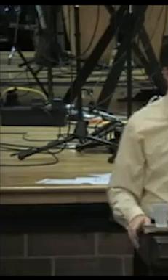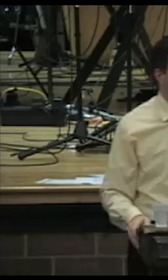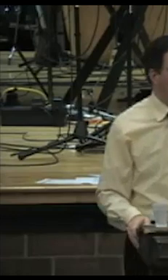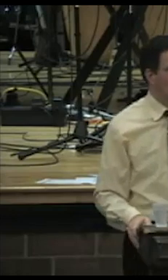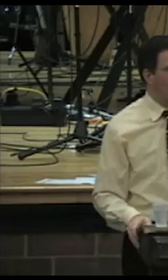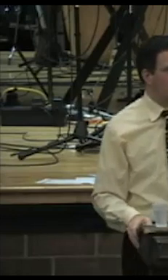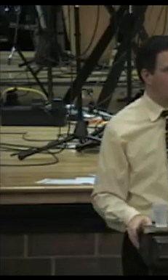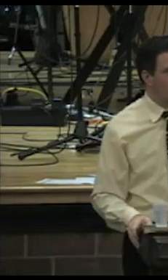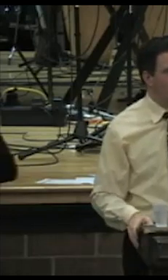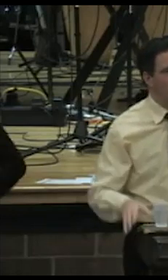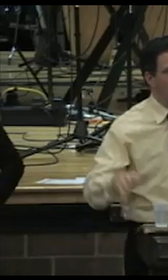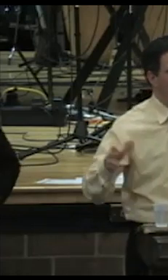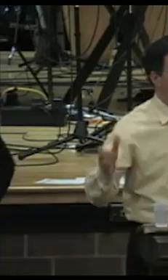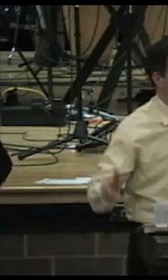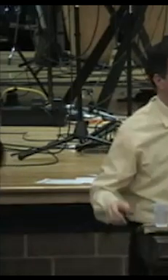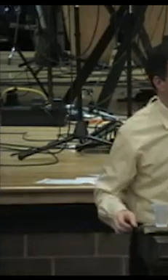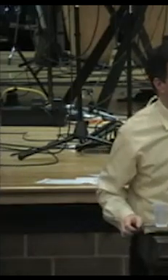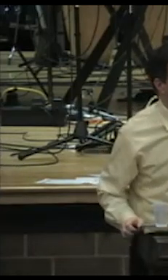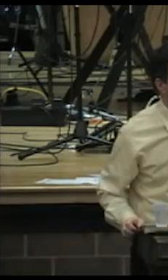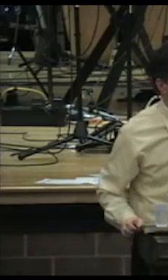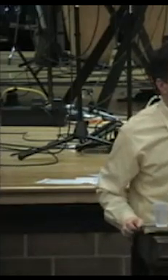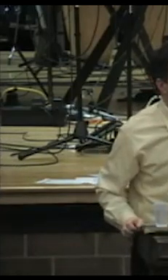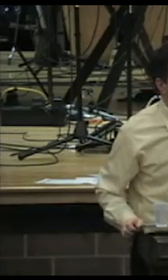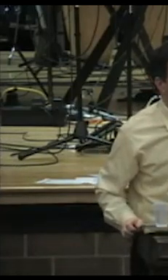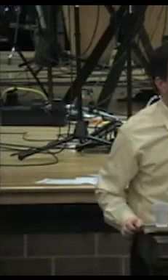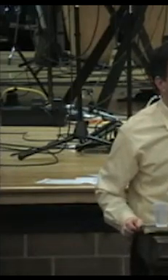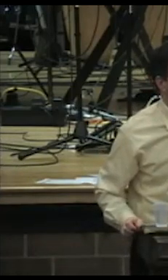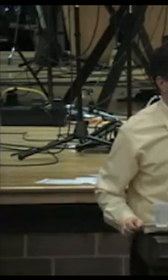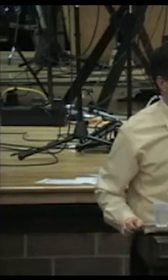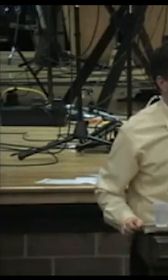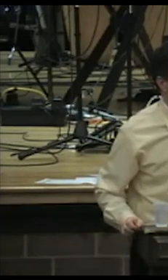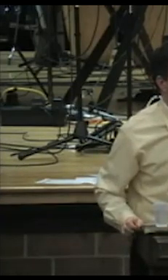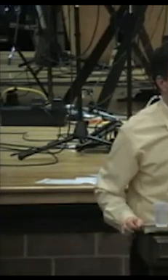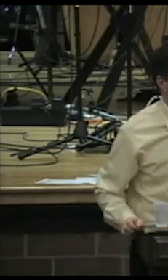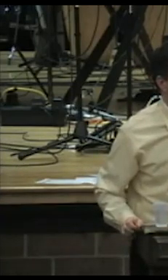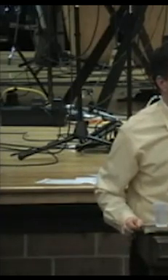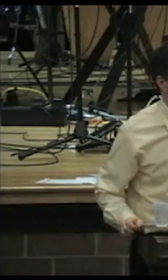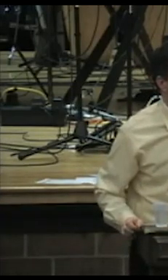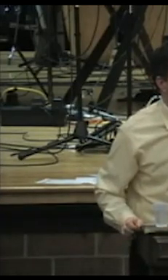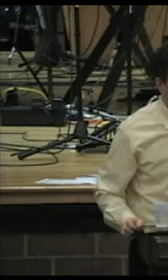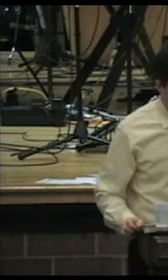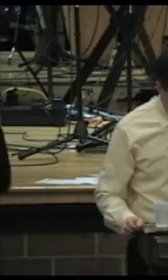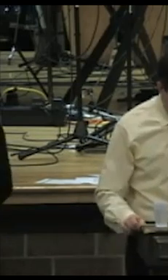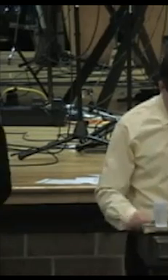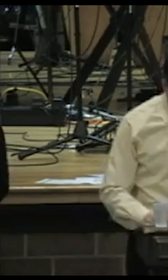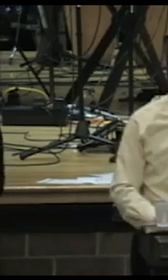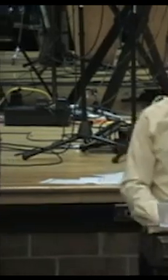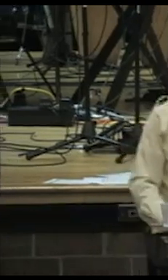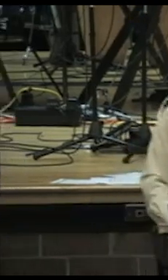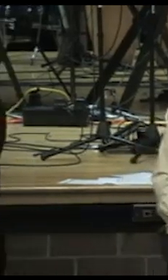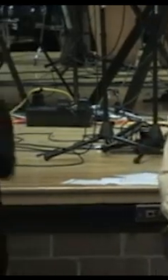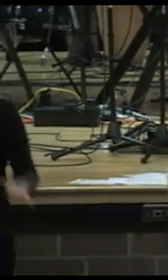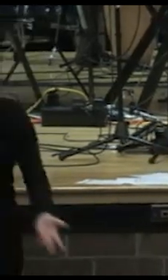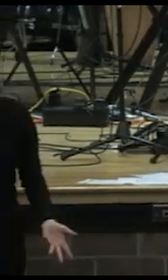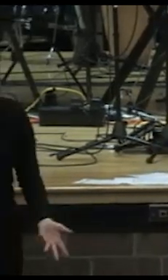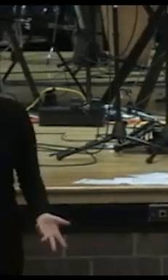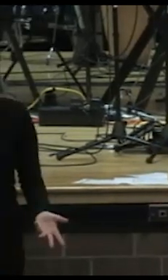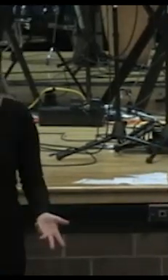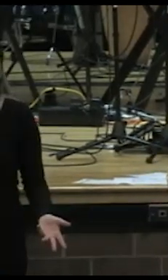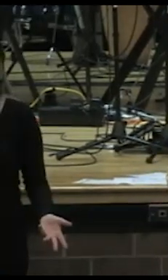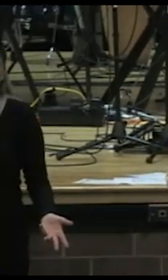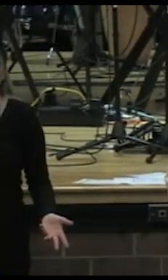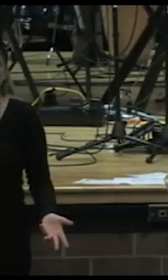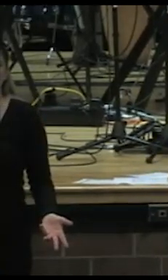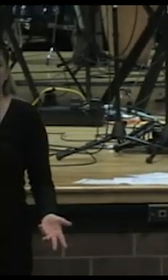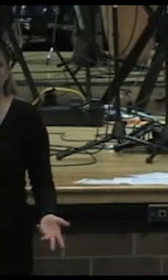the pageant contest, the beauty pageant contest, and they're not godly, it's all in vain. And our greatest goal,